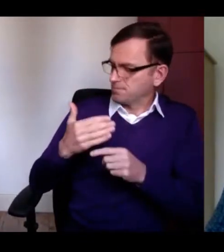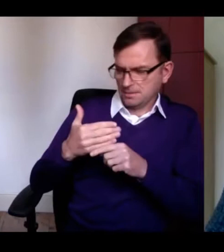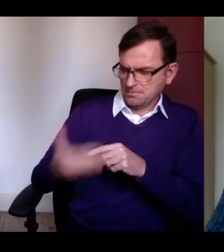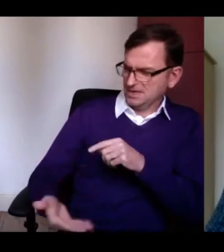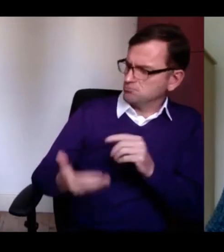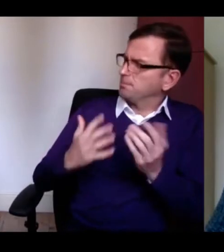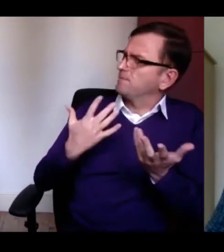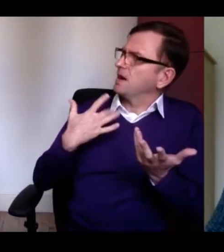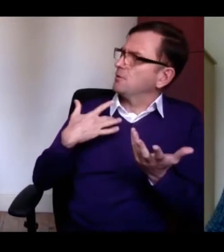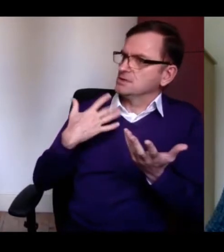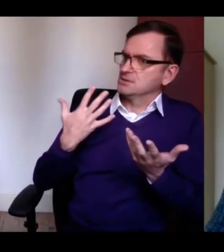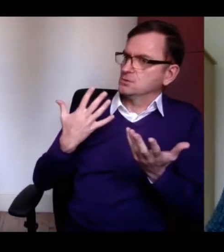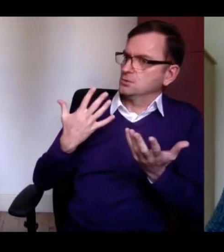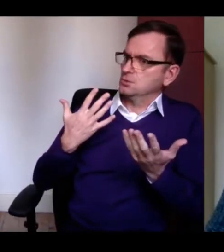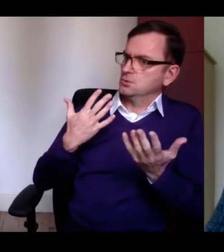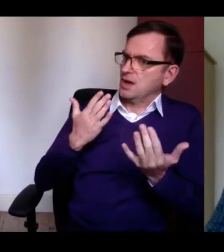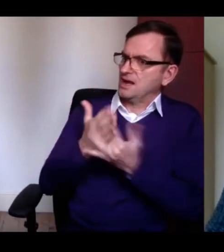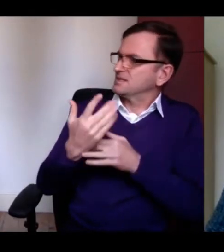that, I'm just clarifying,